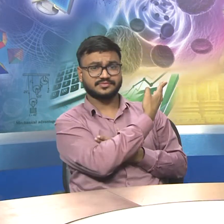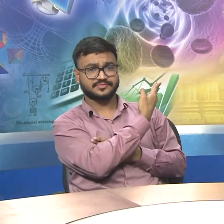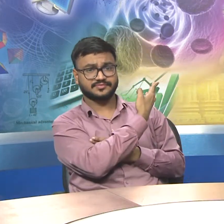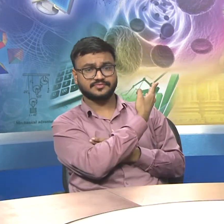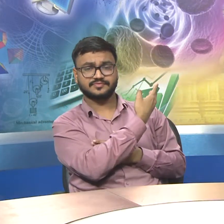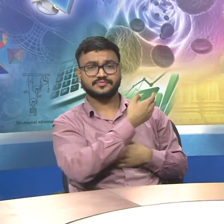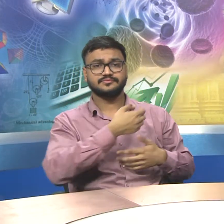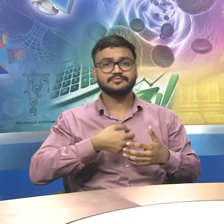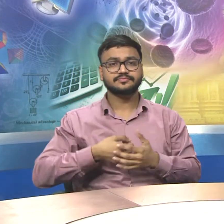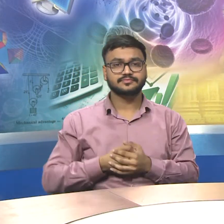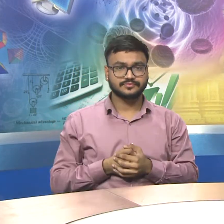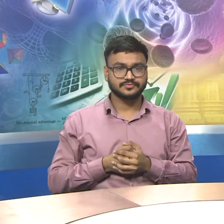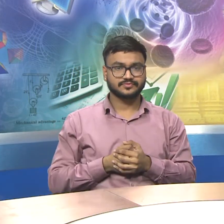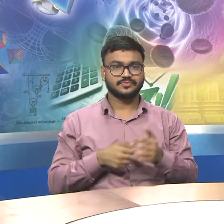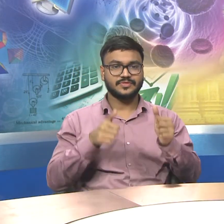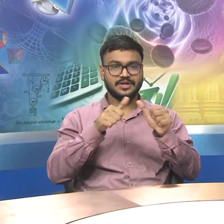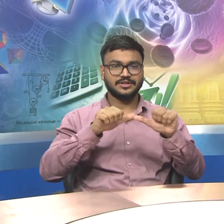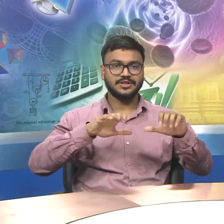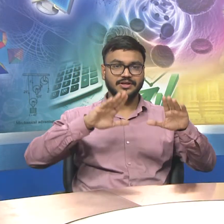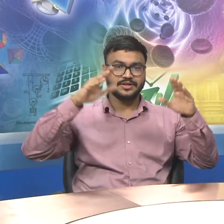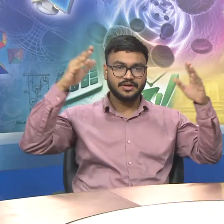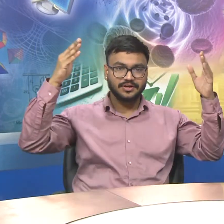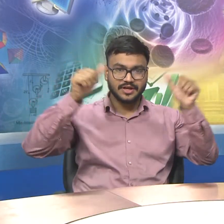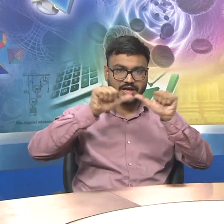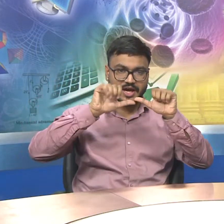As you can see on the screen, the sign of Amazon,